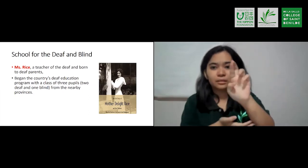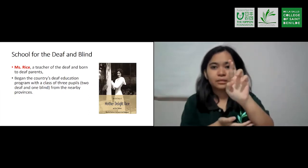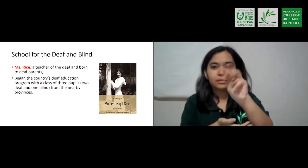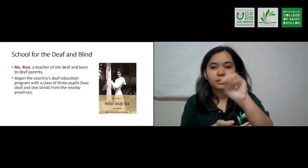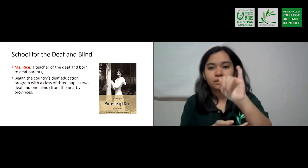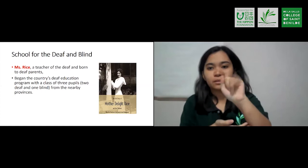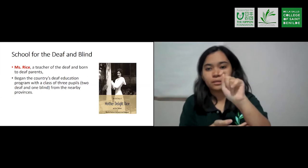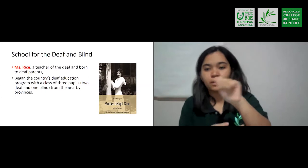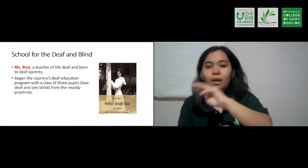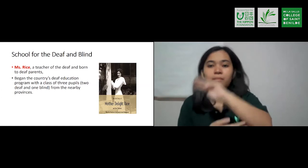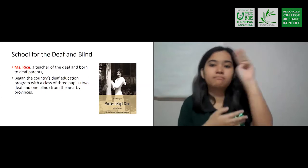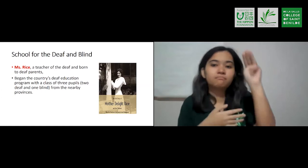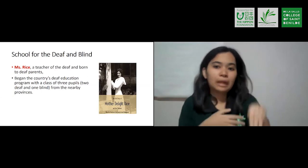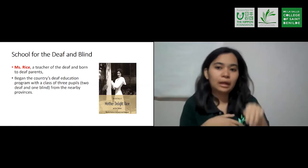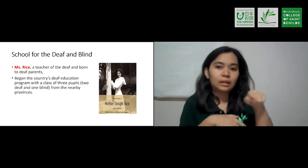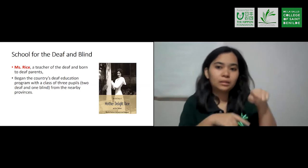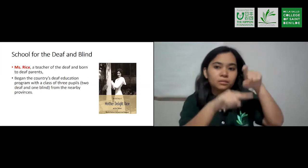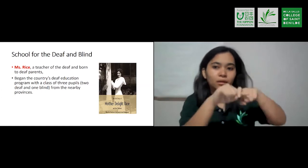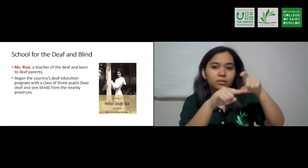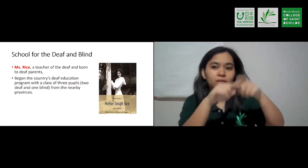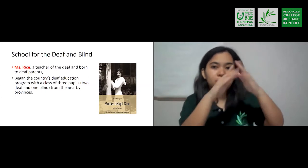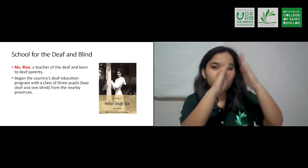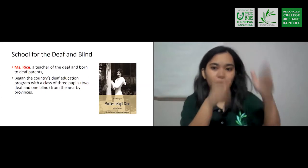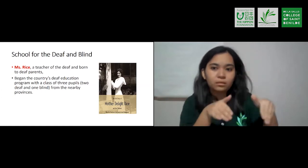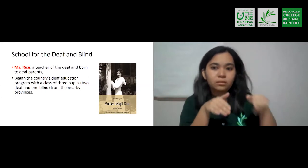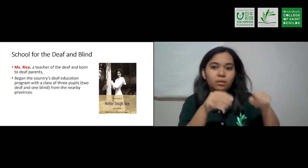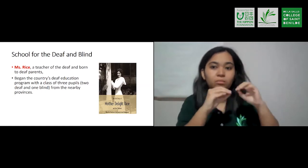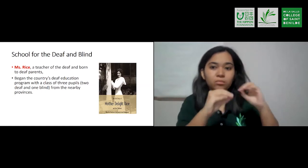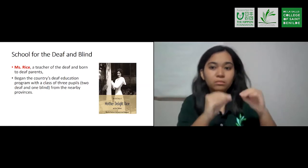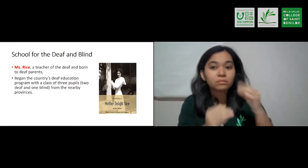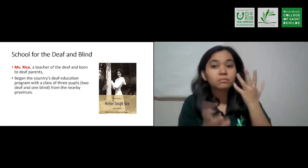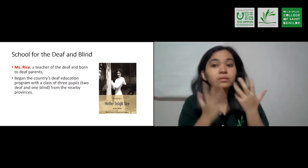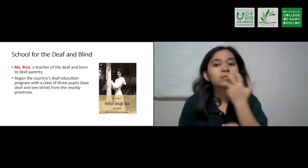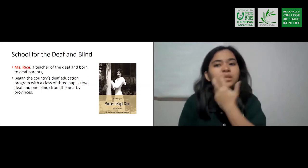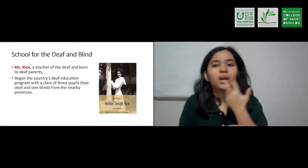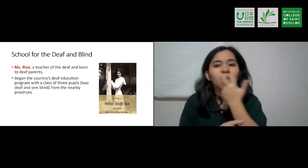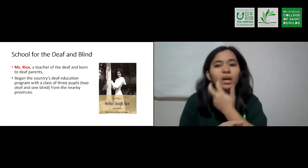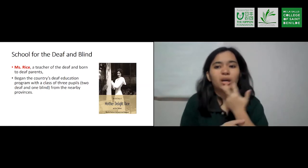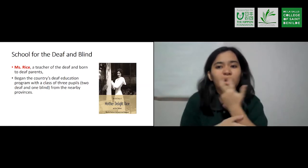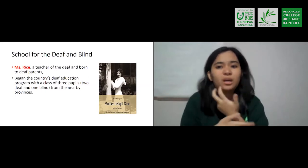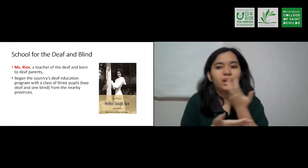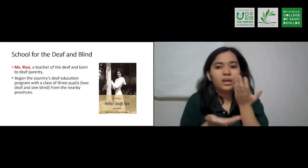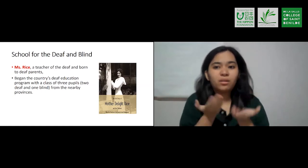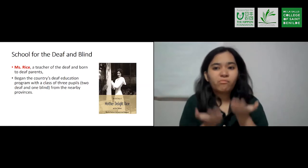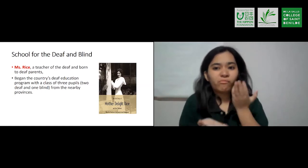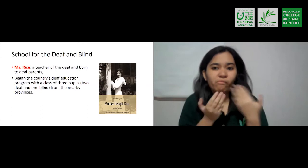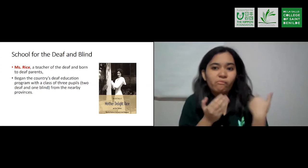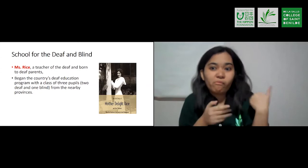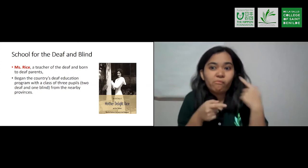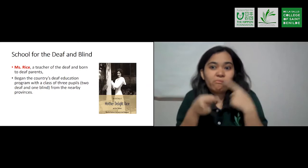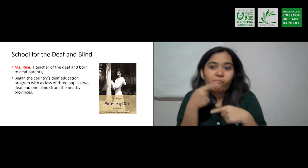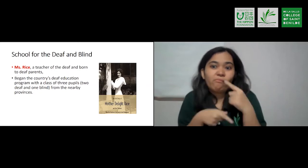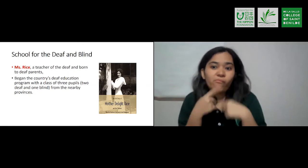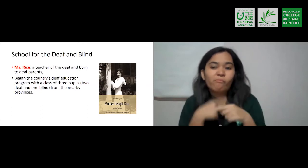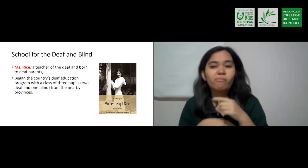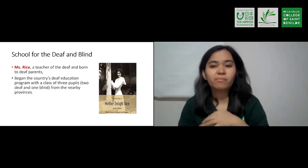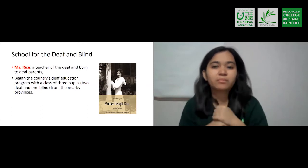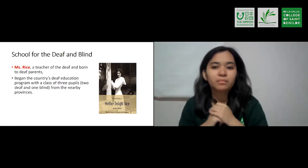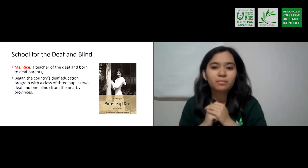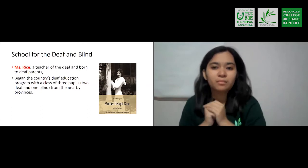to Ermita in Manila, where she was renting her house, and uh,